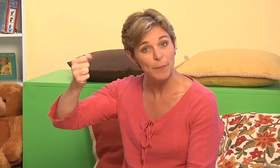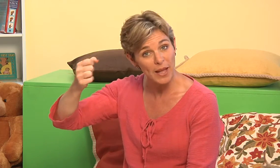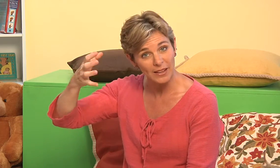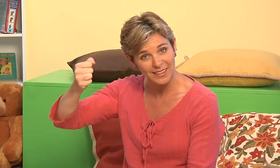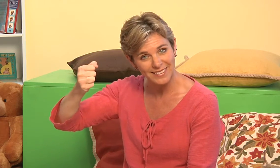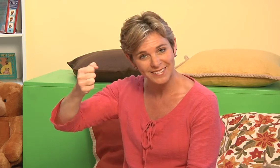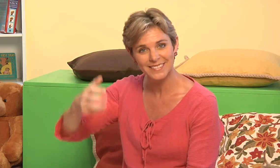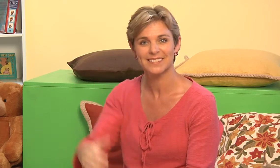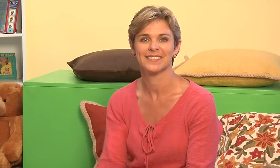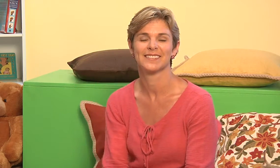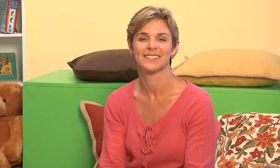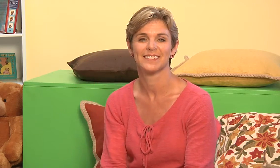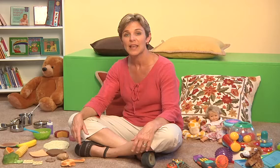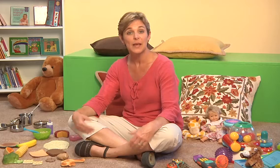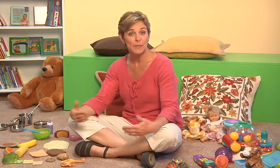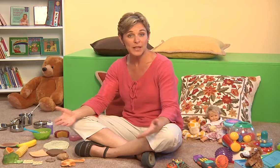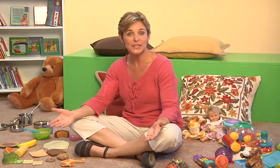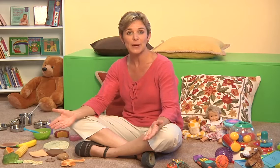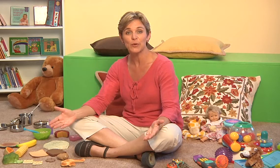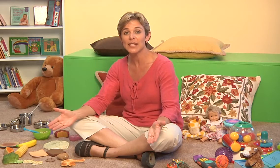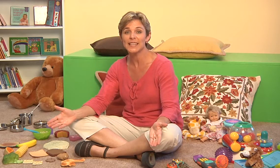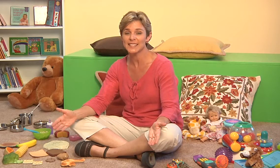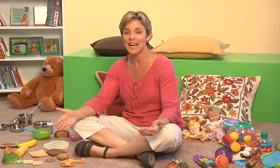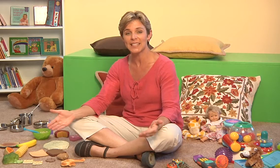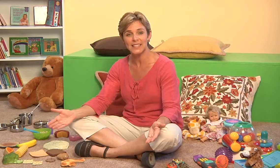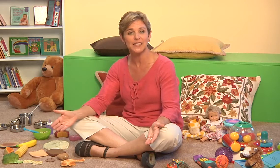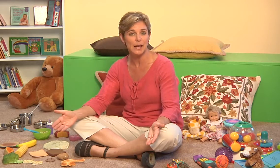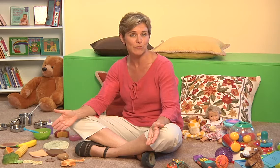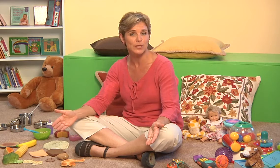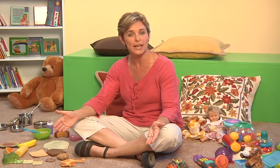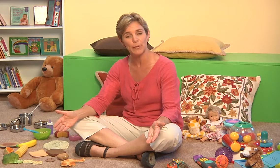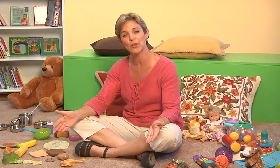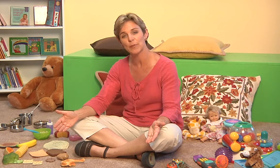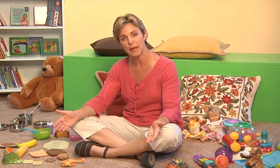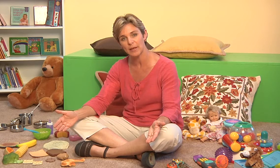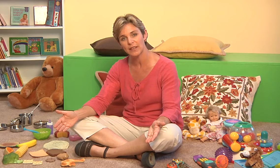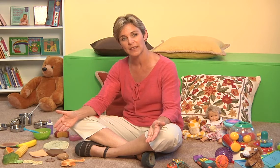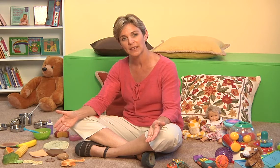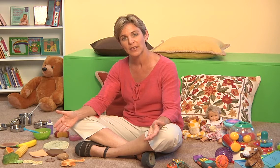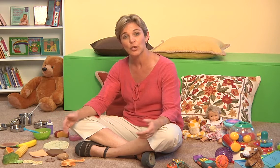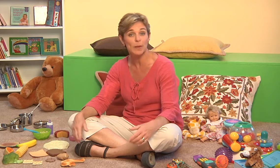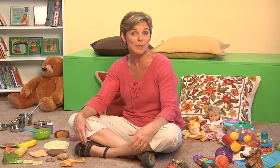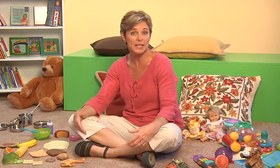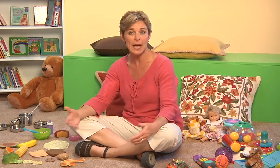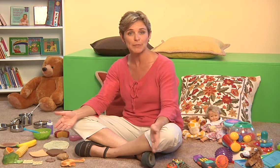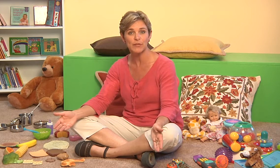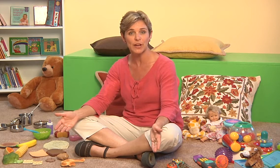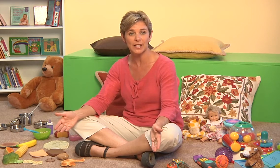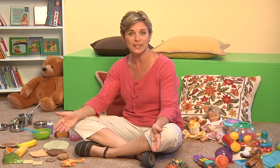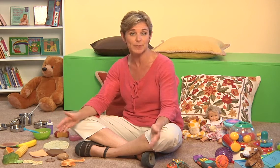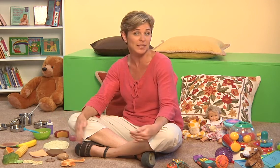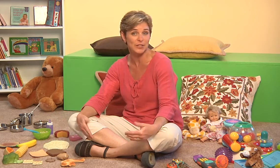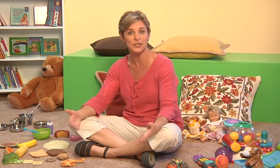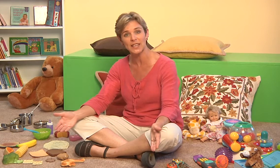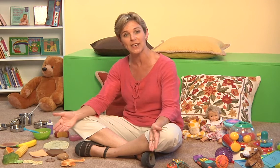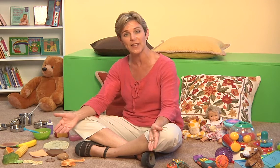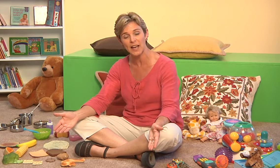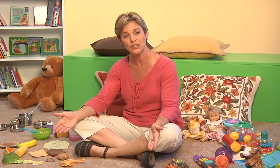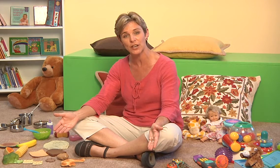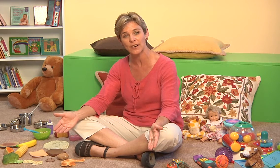milk. Mealtime really is the ideal time for signing with your baby. Your baby's a captive audience because they're seated in the high chair